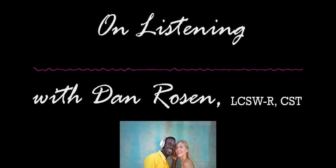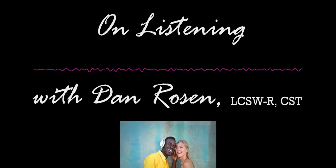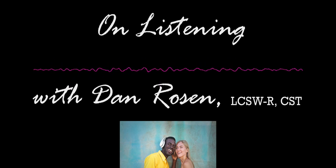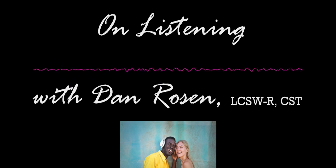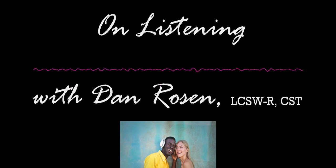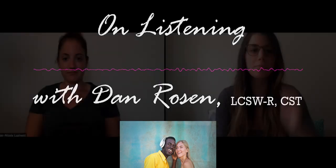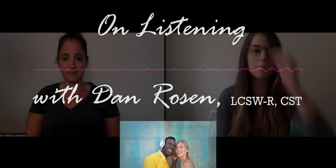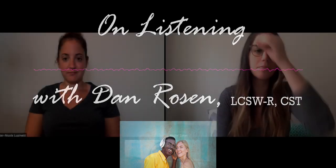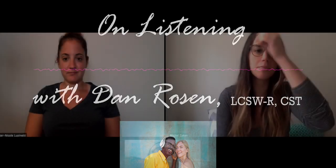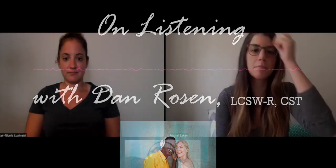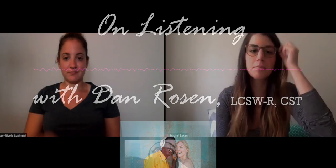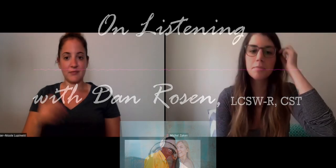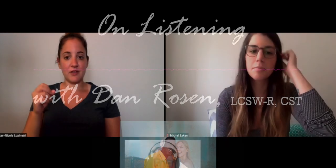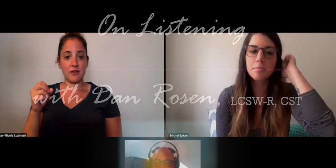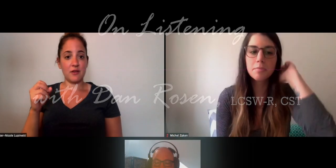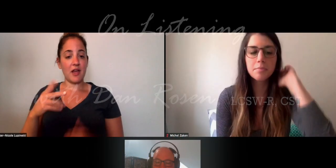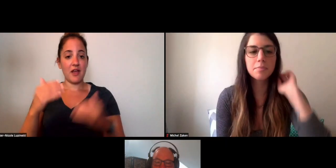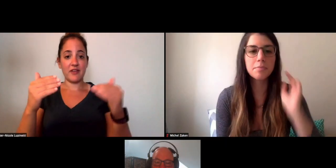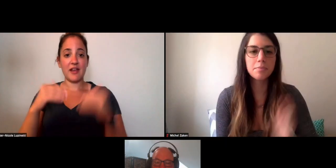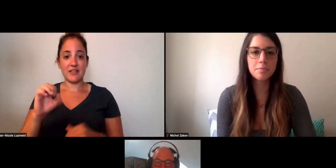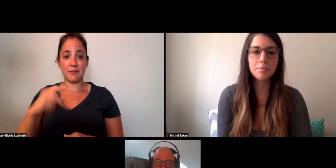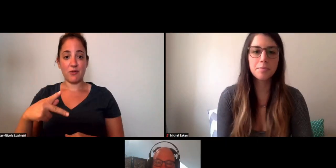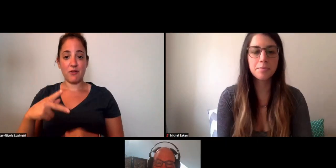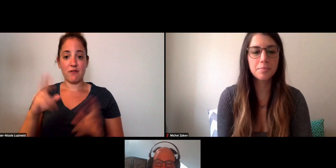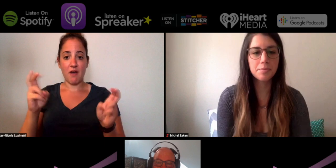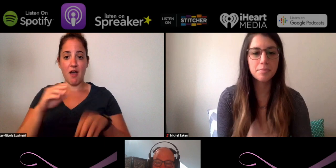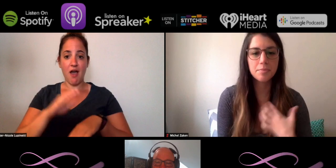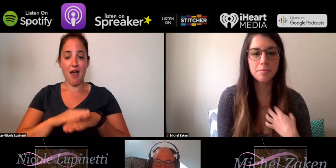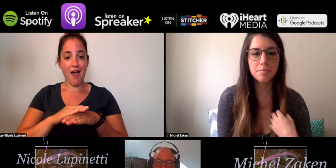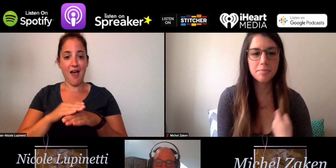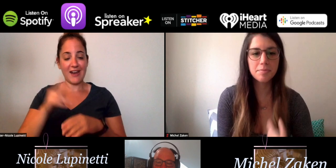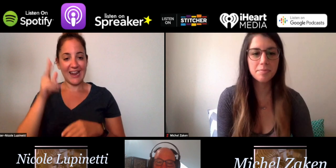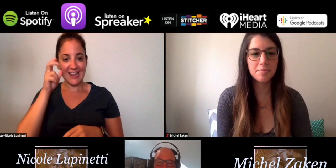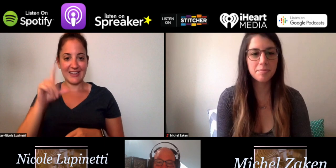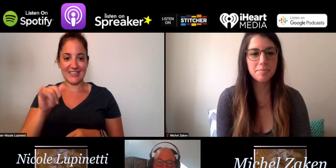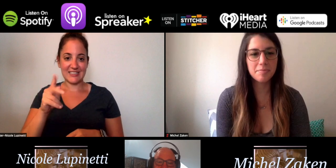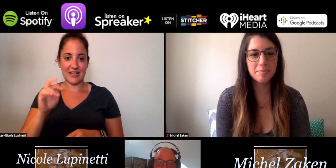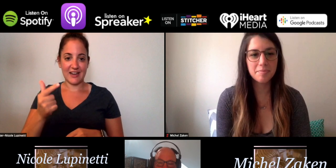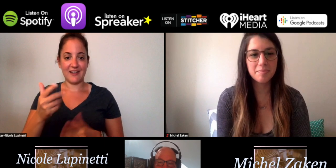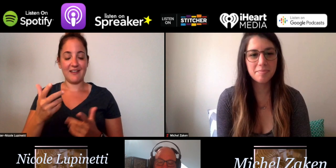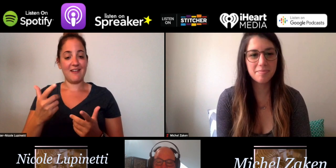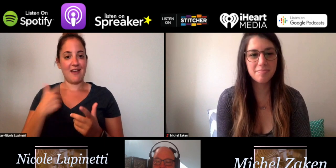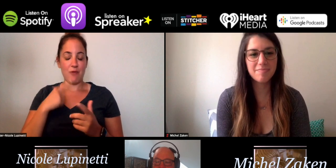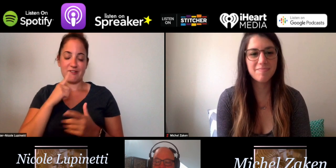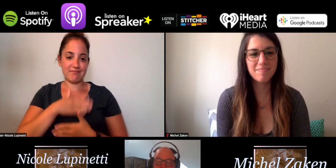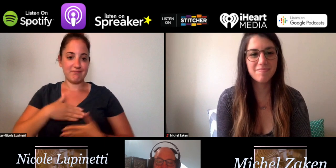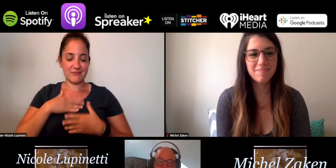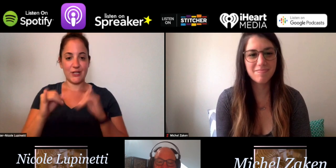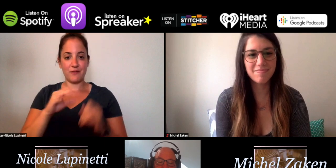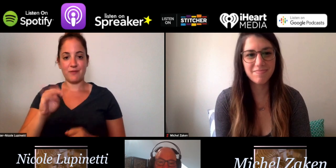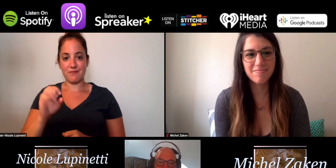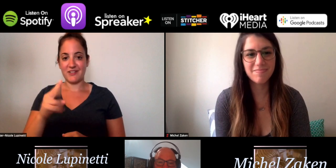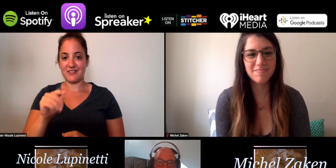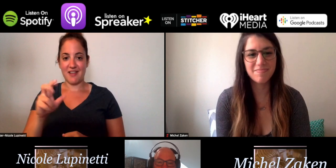Thank you. On the next episode of On Listening, I am incredibly excited to interview Michel Zaken. She